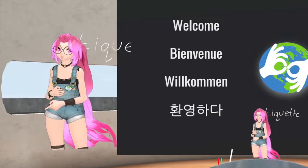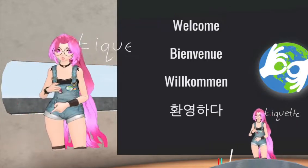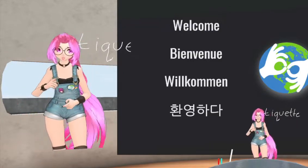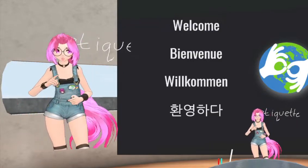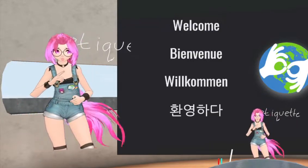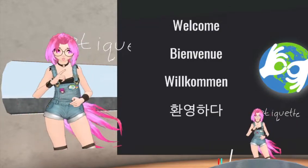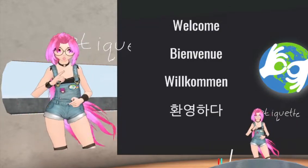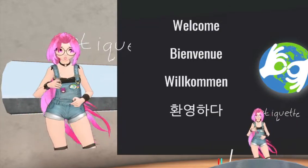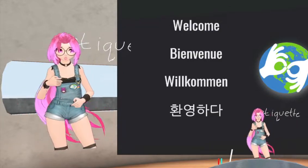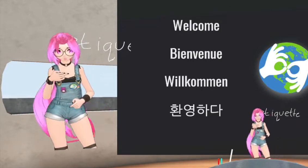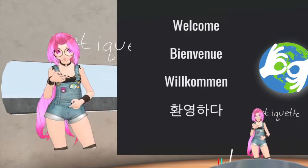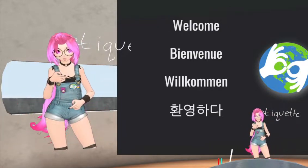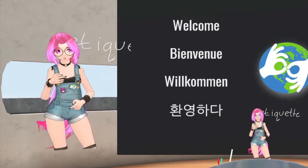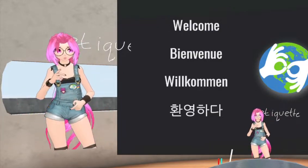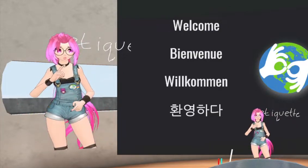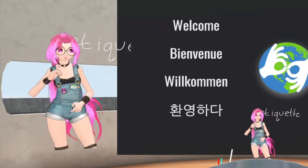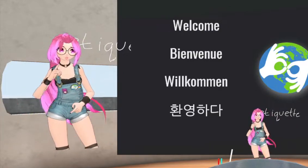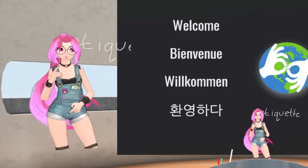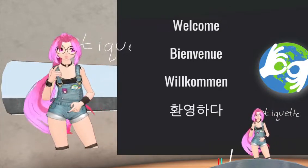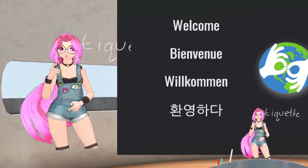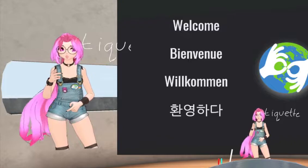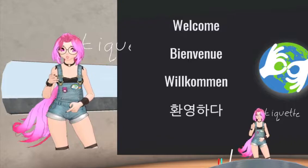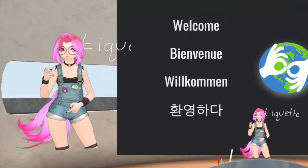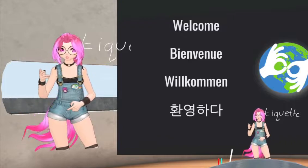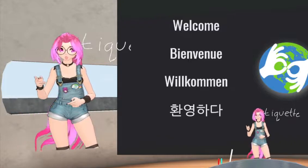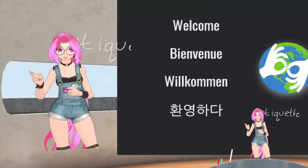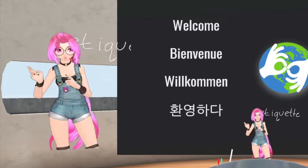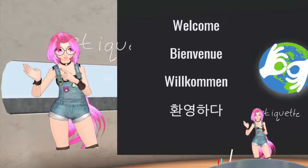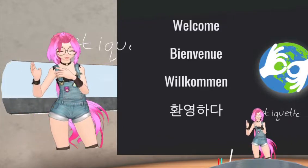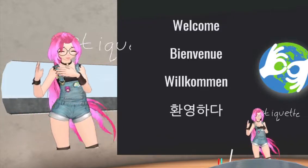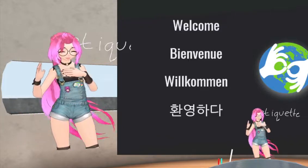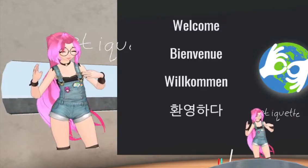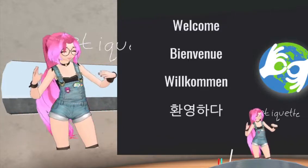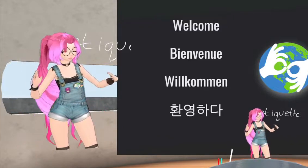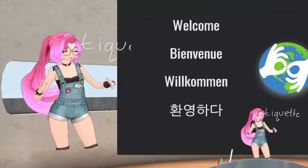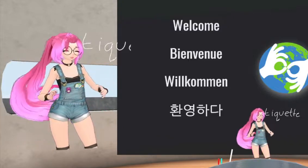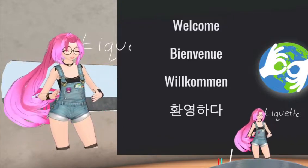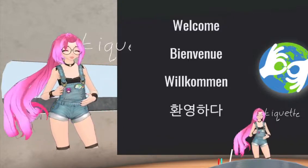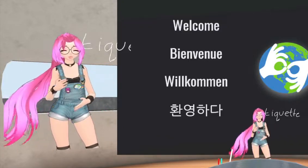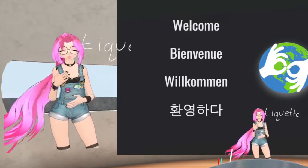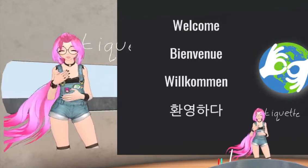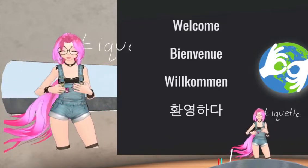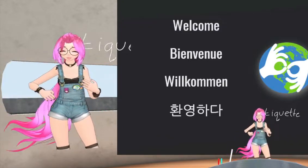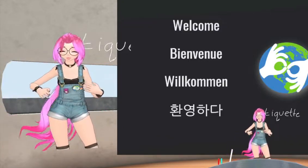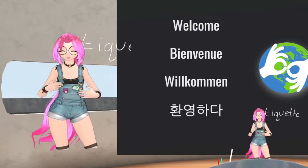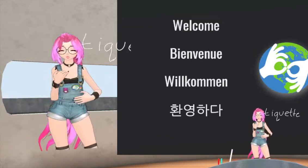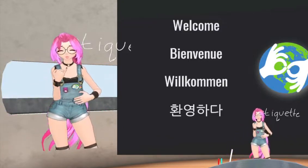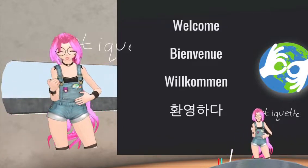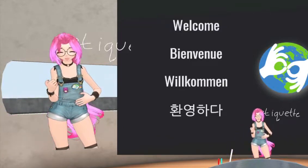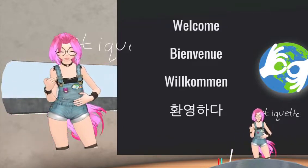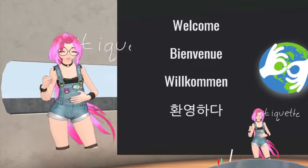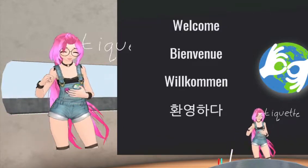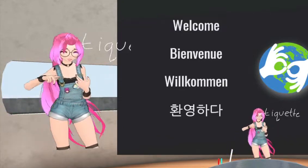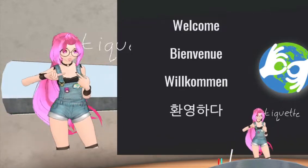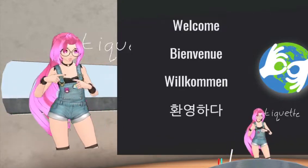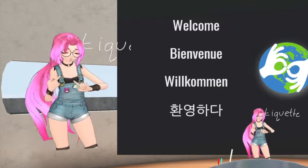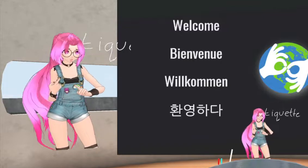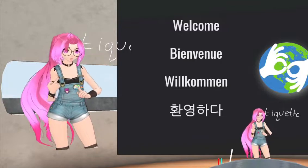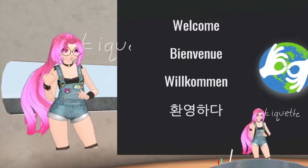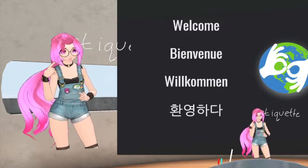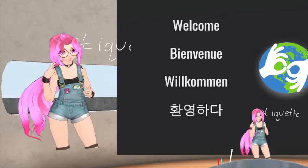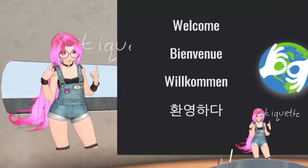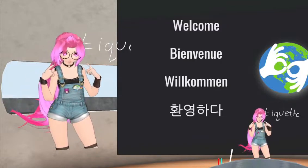here. So we're never going to use words like, you know, oh, well, that's wrong because DM signs it this way, and that's how I learned. It's just